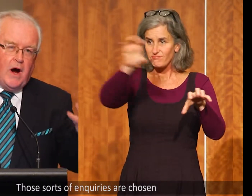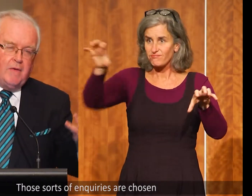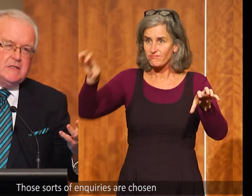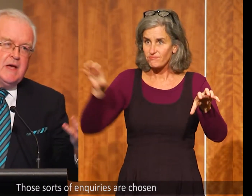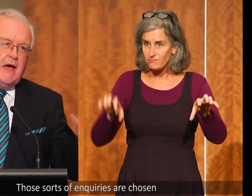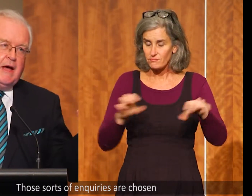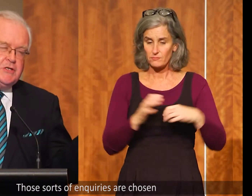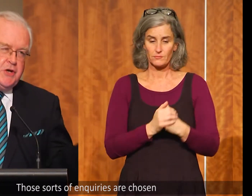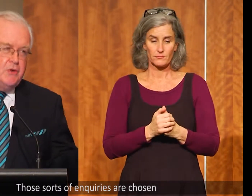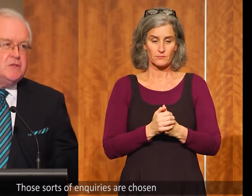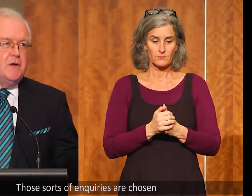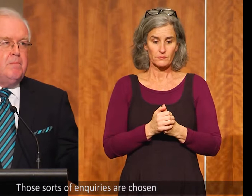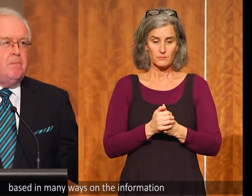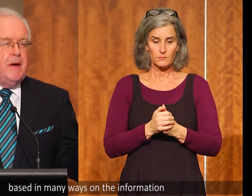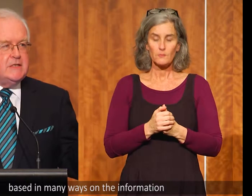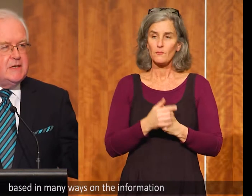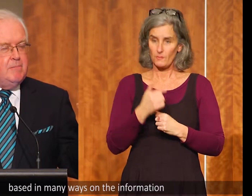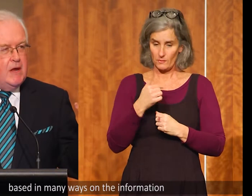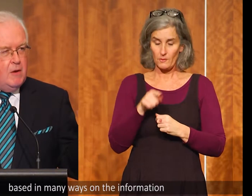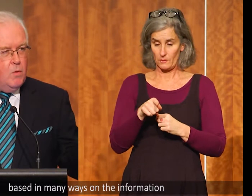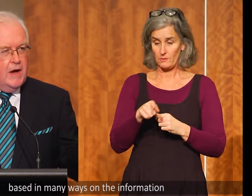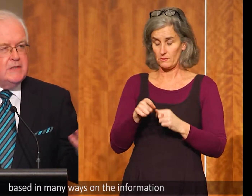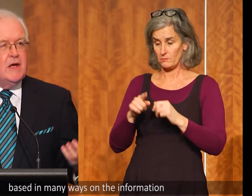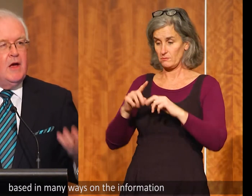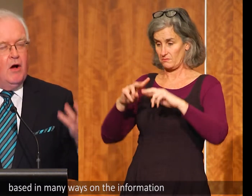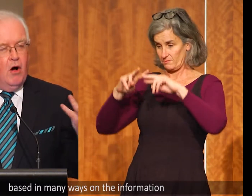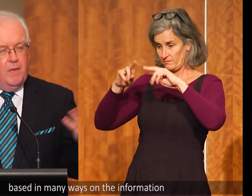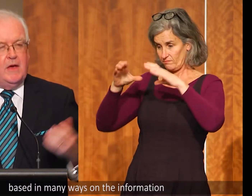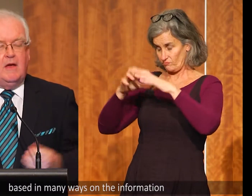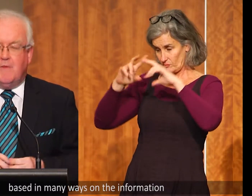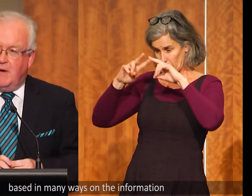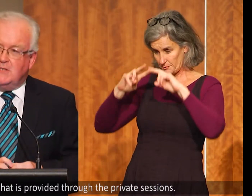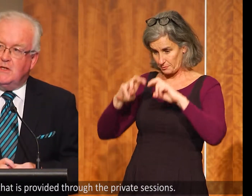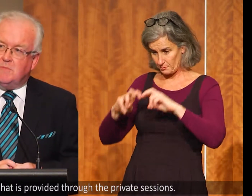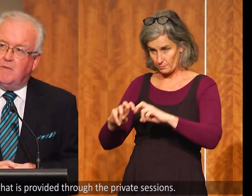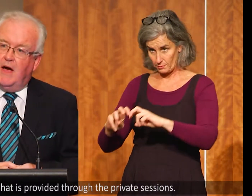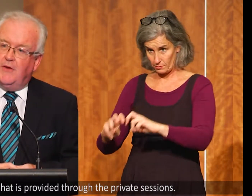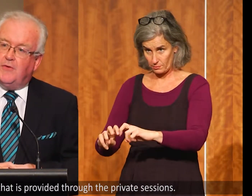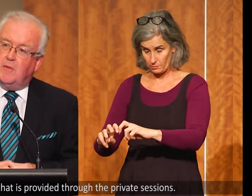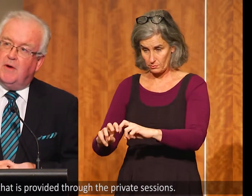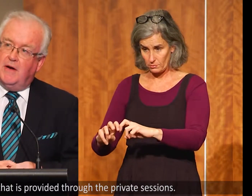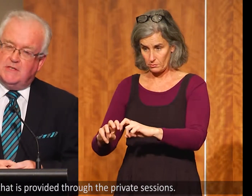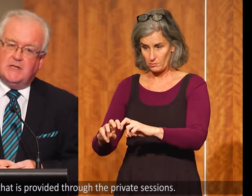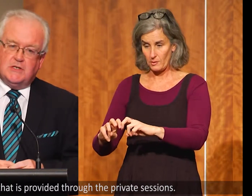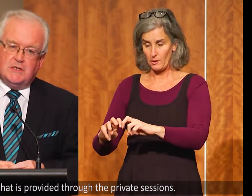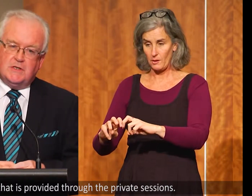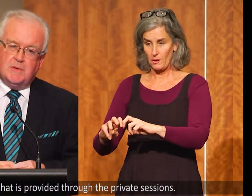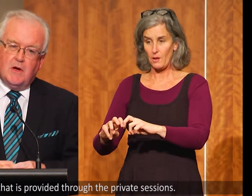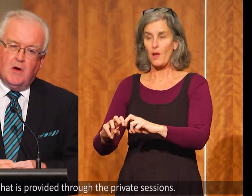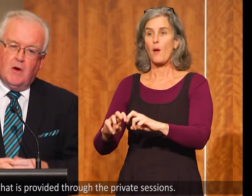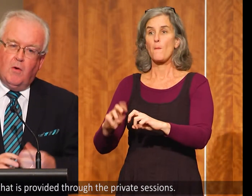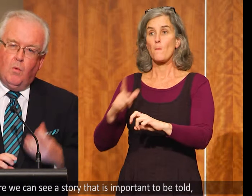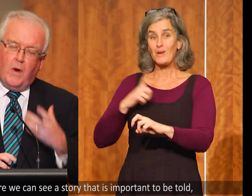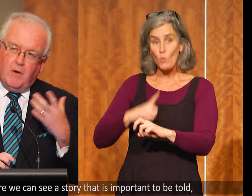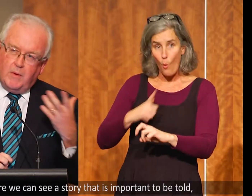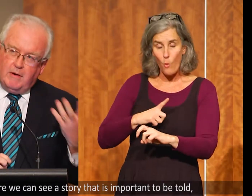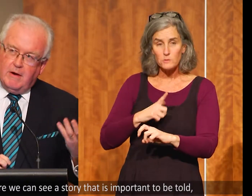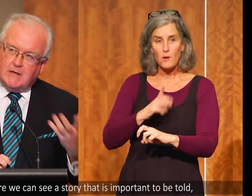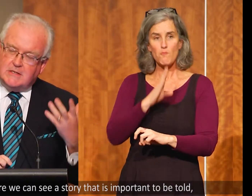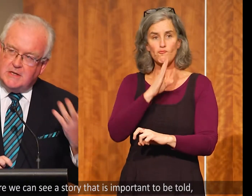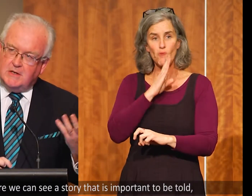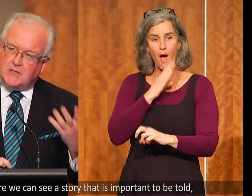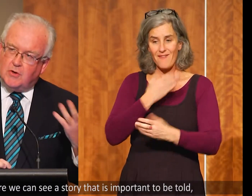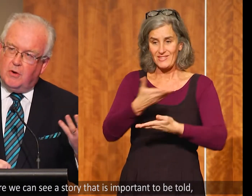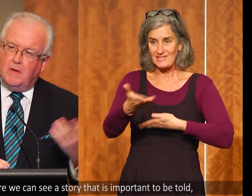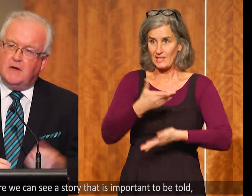of inquiries are chosen based in many ways on the information that is provided through the private sessions, where we